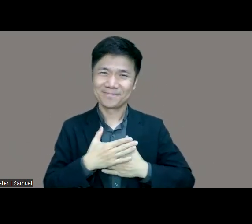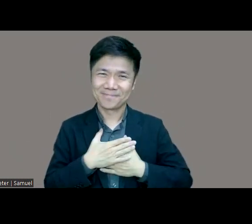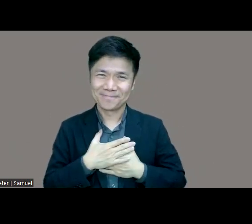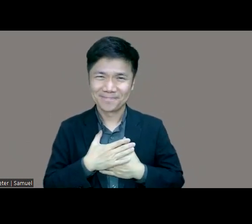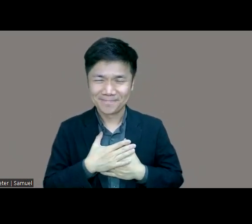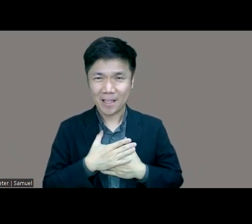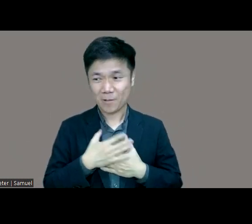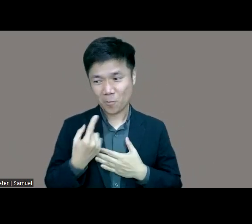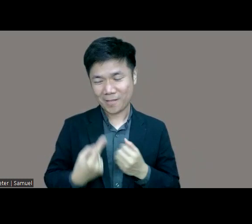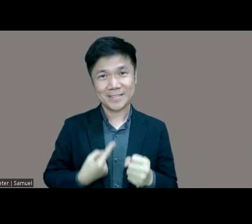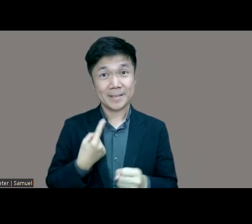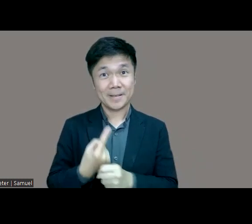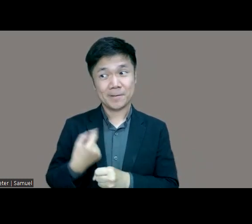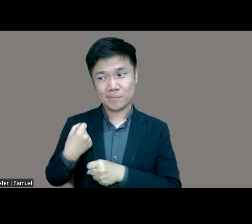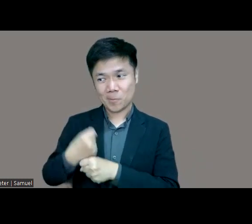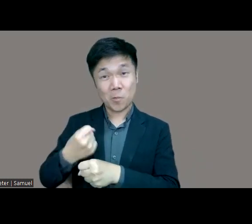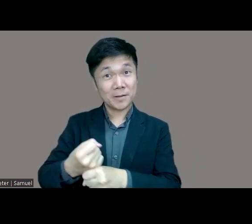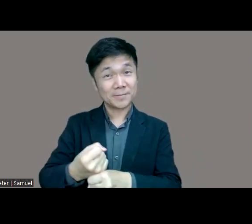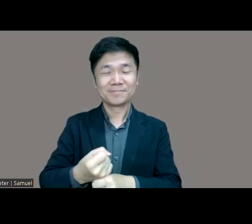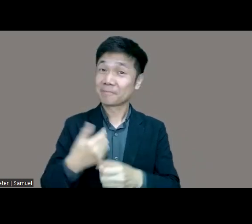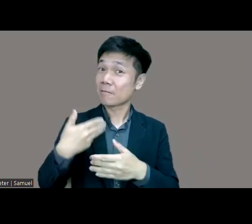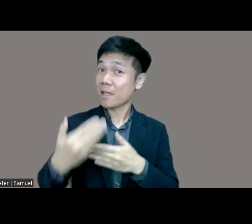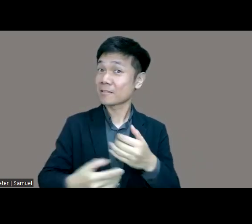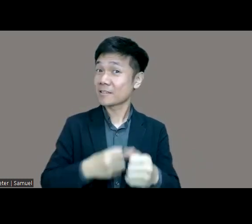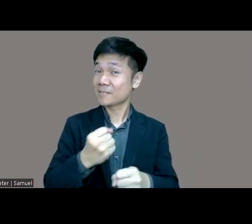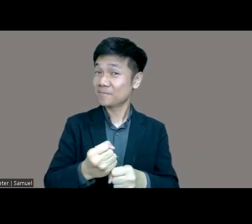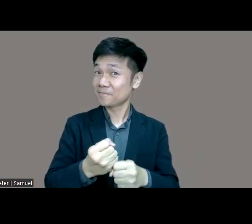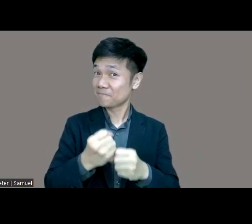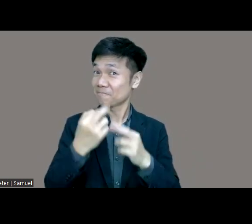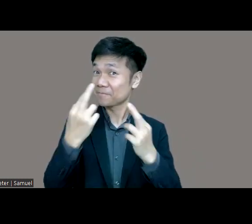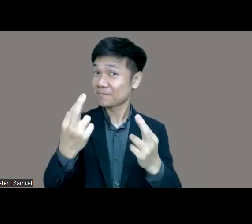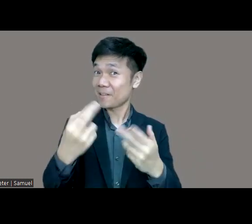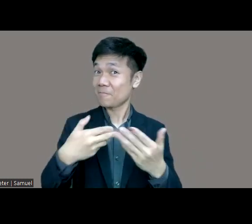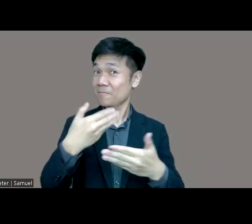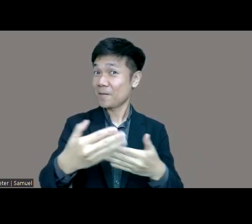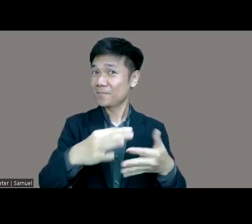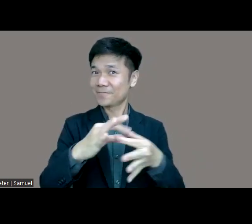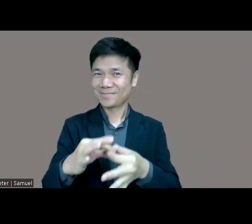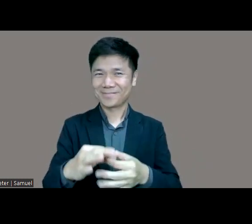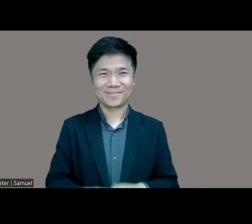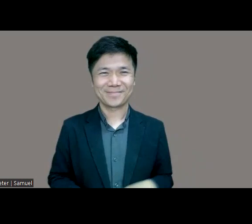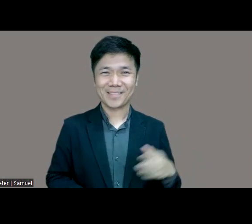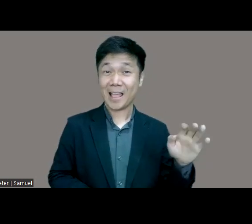year, and we look forward to working with you next year. Yes. Thank you very much, everyone.